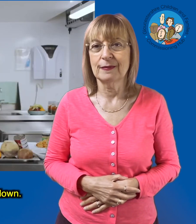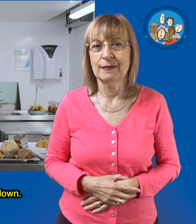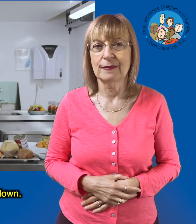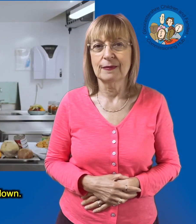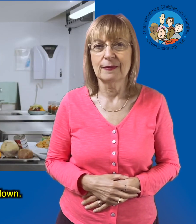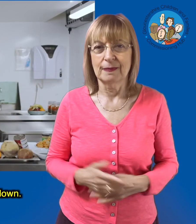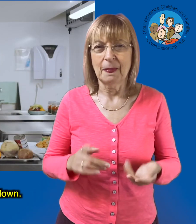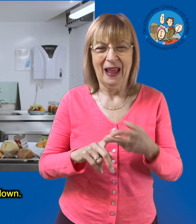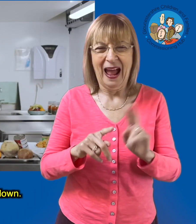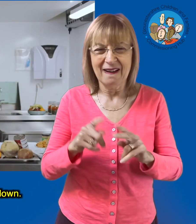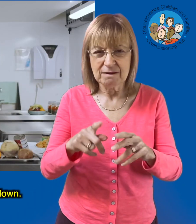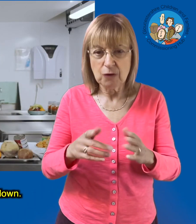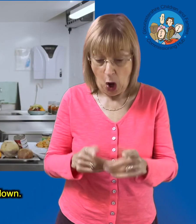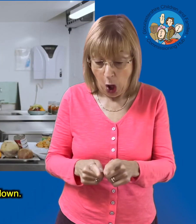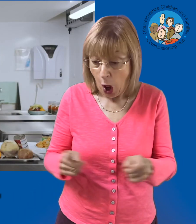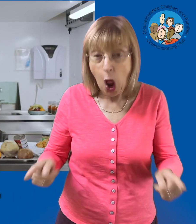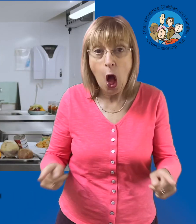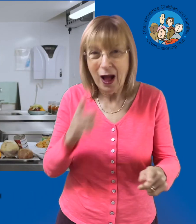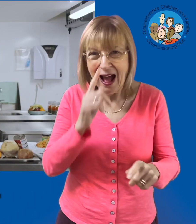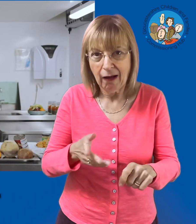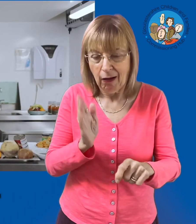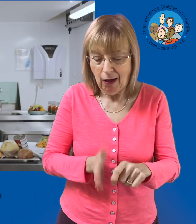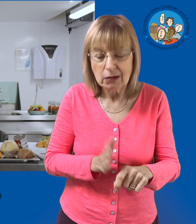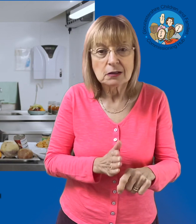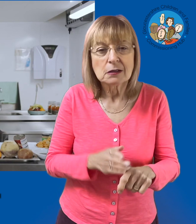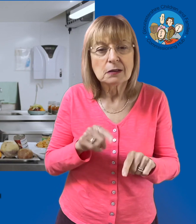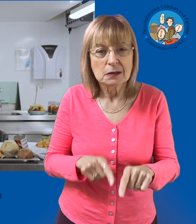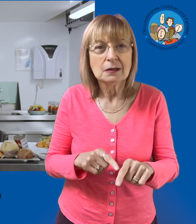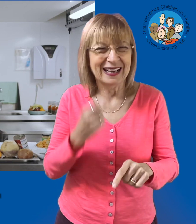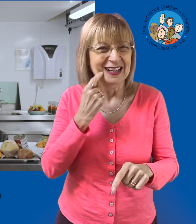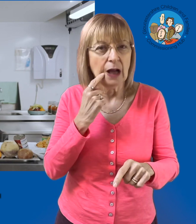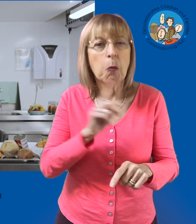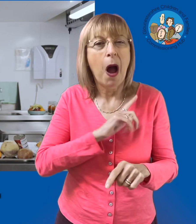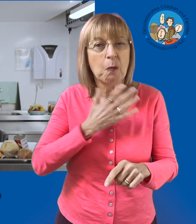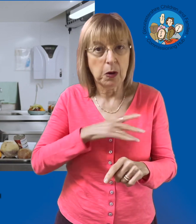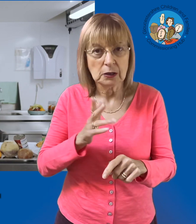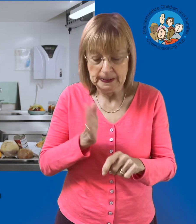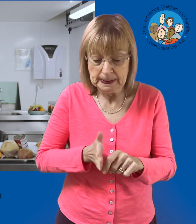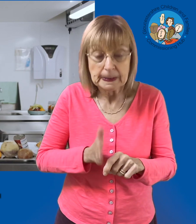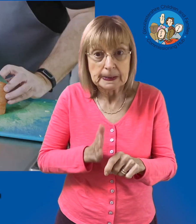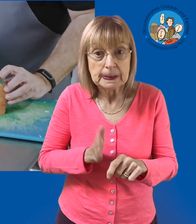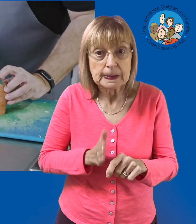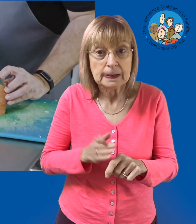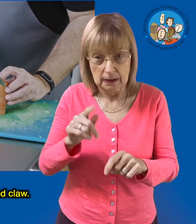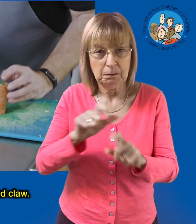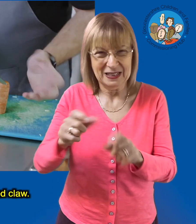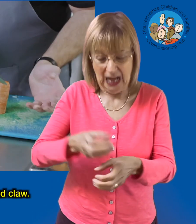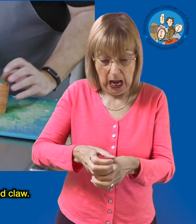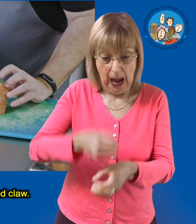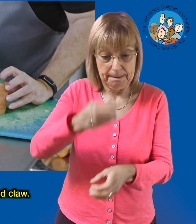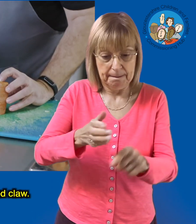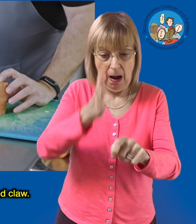And if they're too long, you can cut it further down. So we're going to now put these into a dice. So